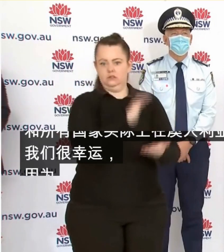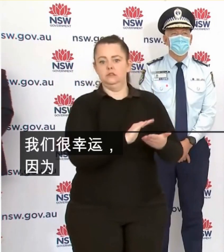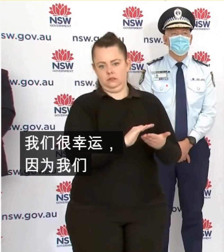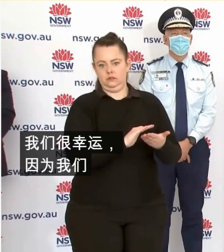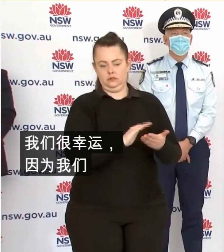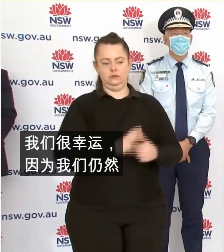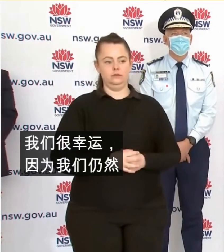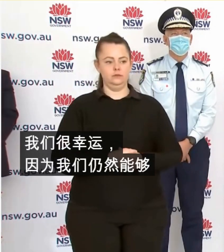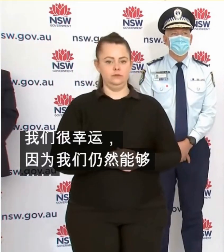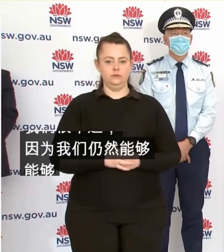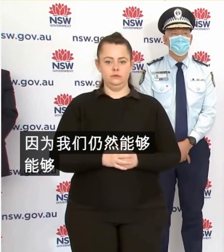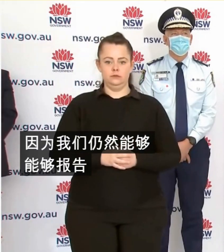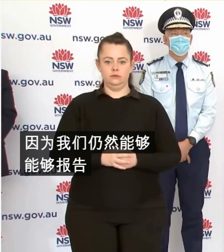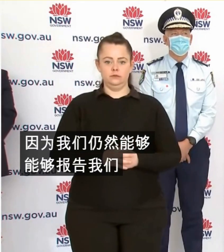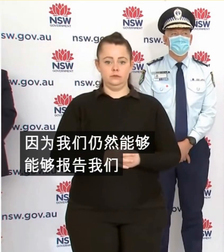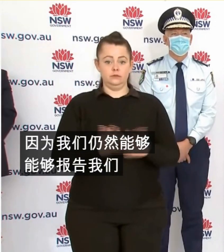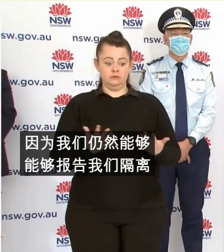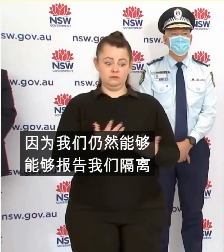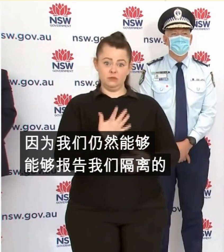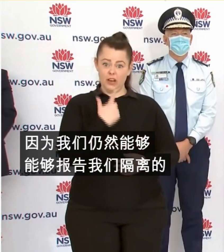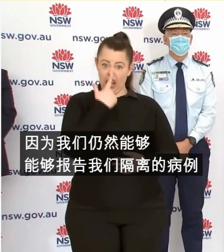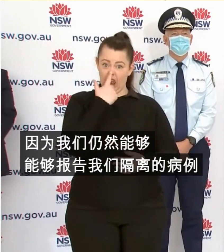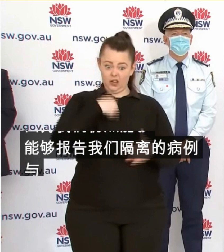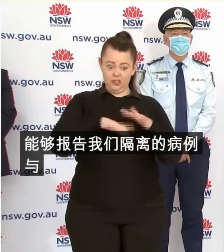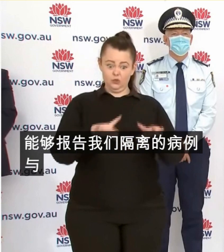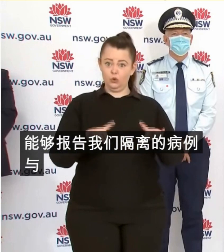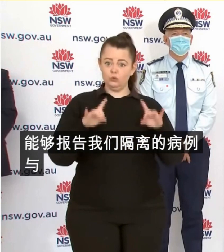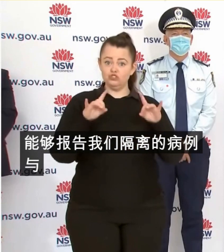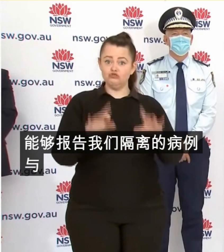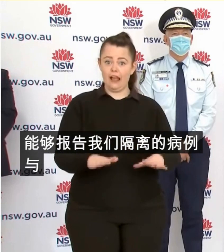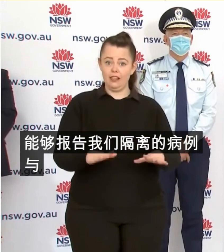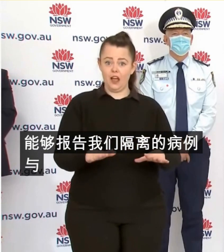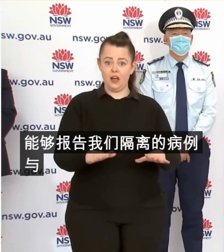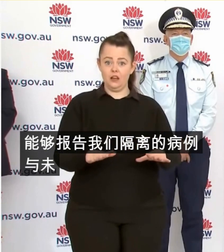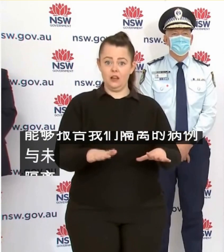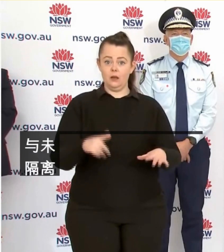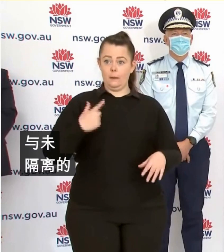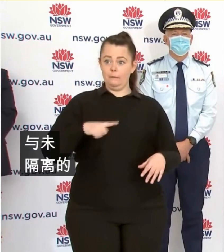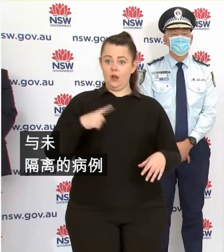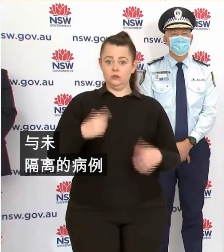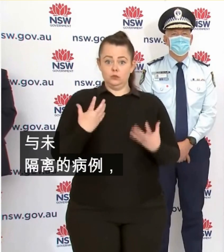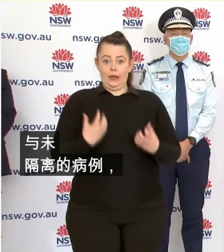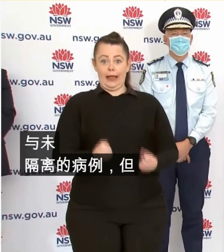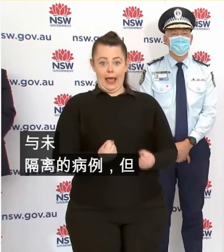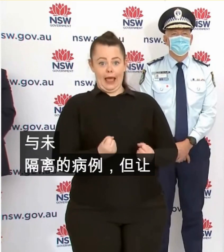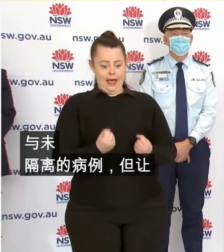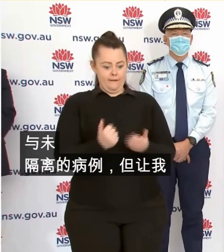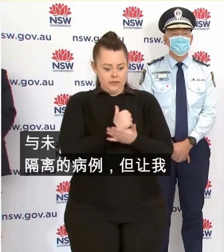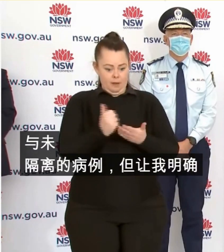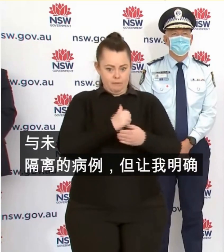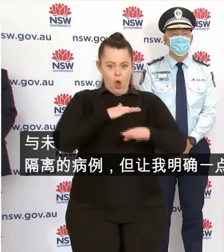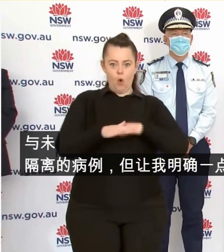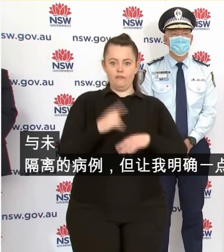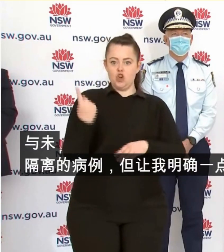Australia, we're fortunate in that we're still in a position to be able to report on the cases we have in isolation versus those that aren't in isolation.